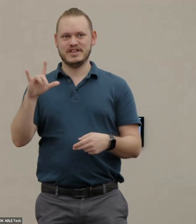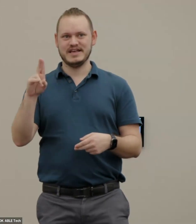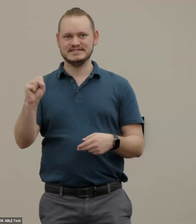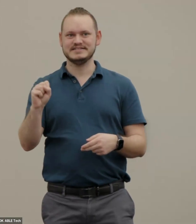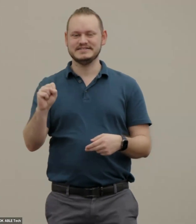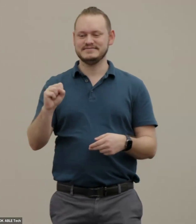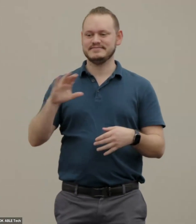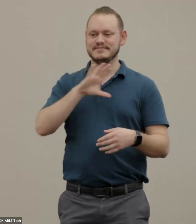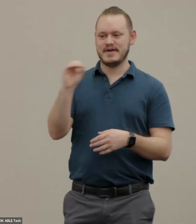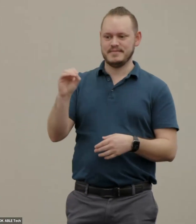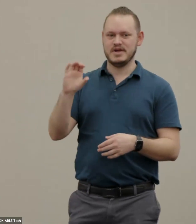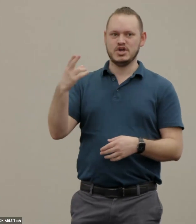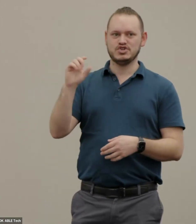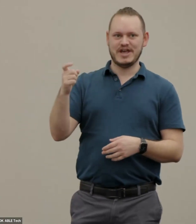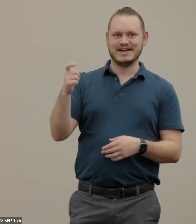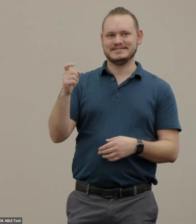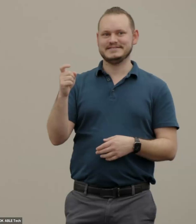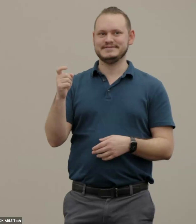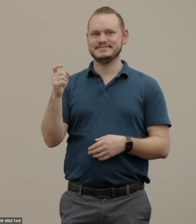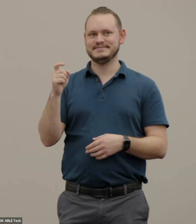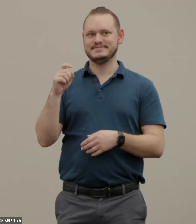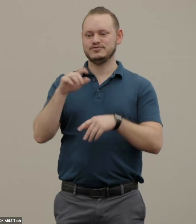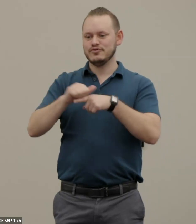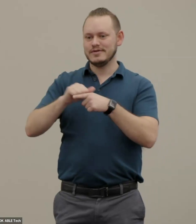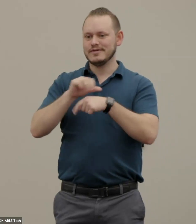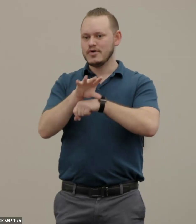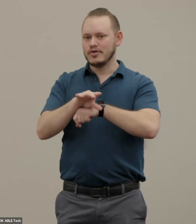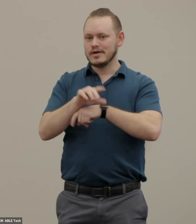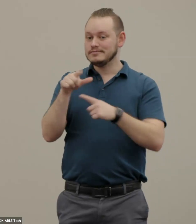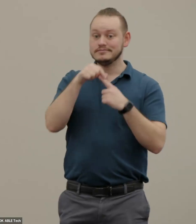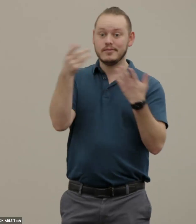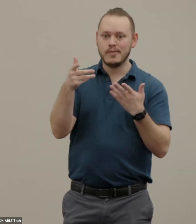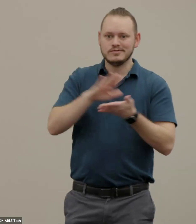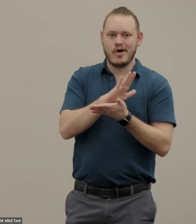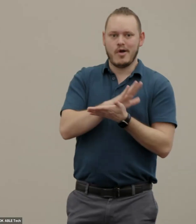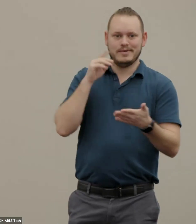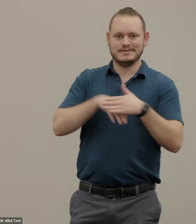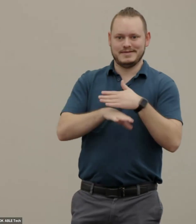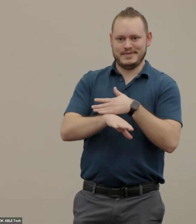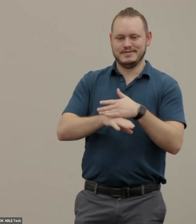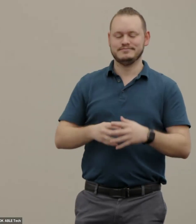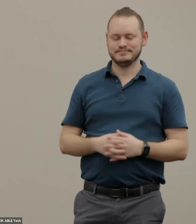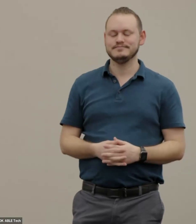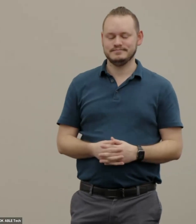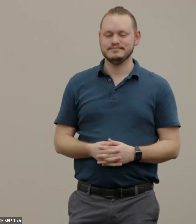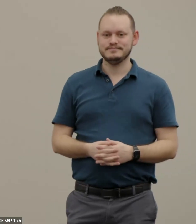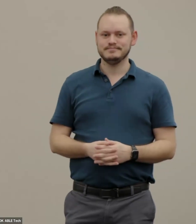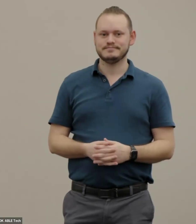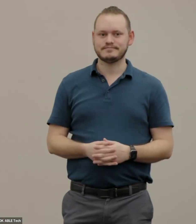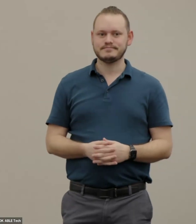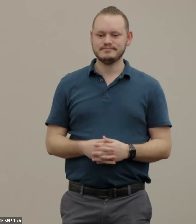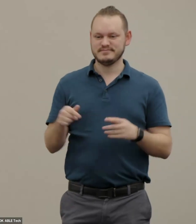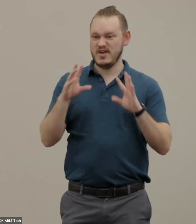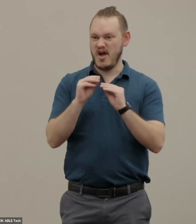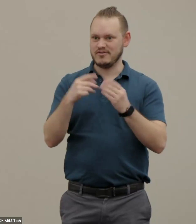is Chax Training and Consulting, and we specialize in document accessibility, right? So, you've heard a lot at